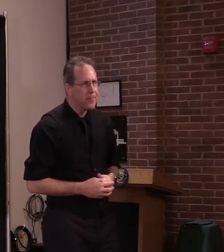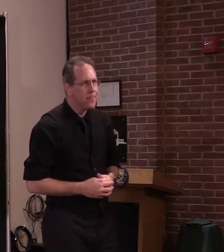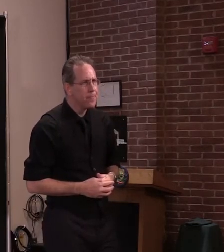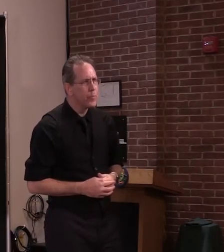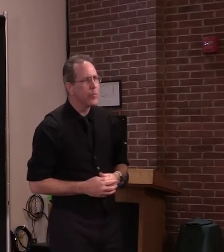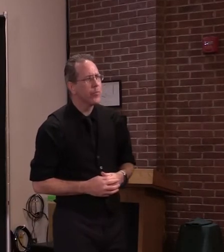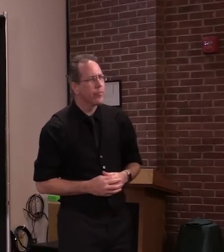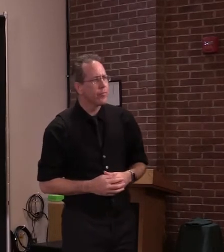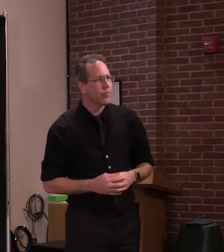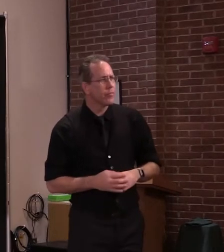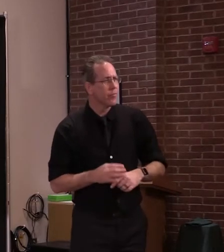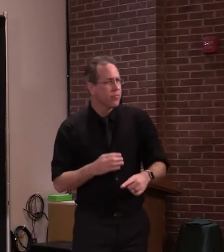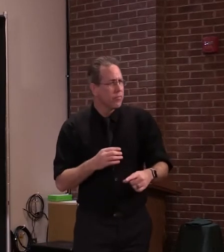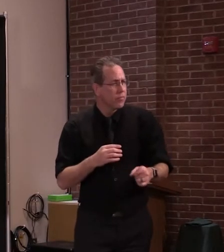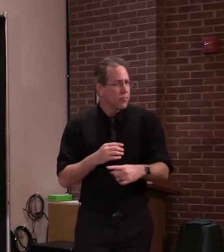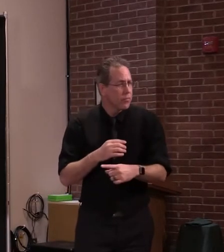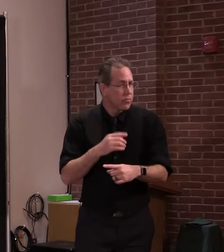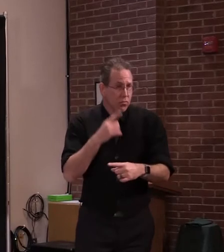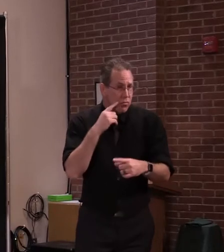many results, or?